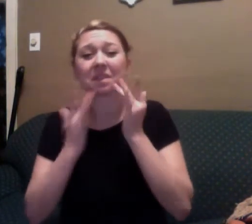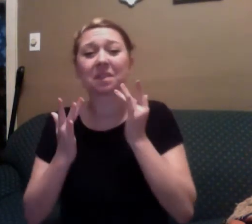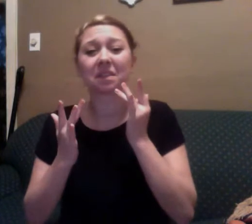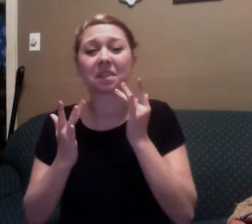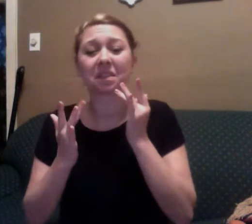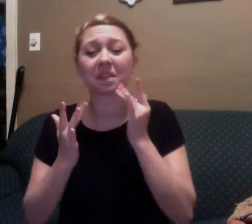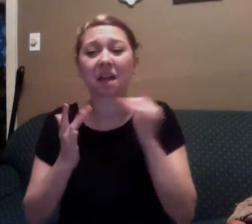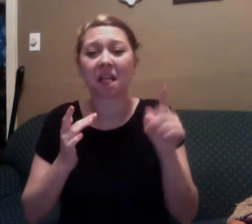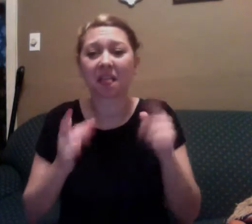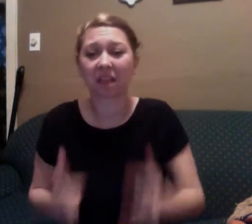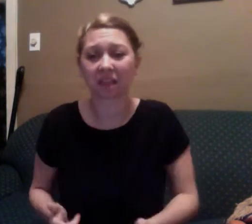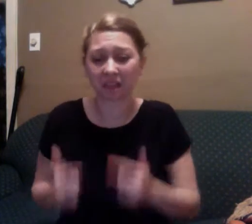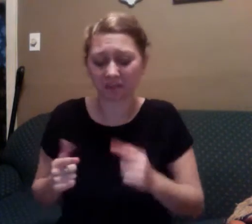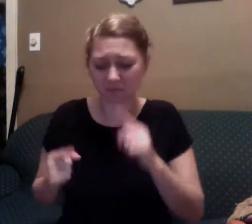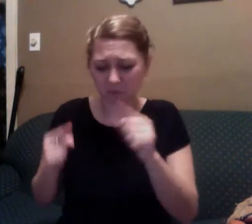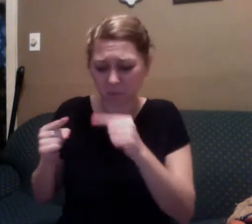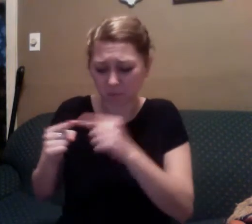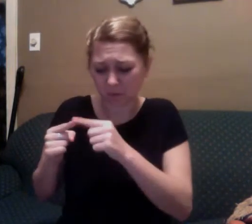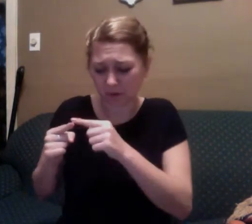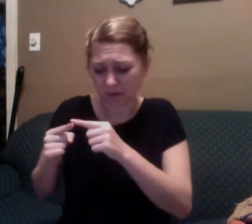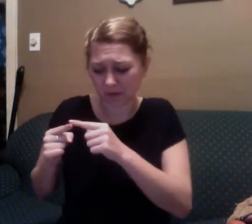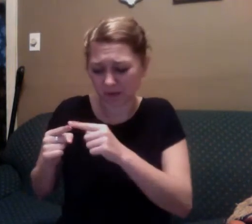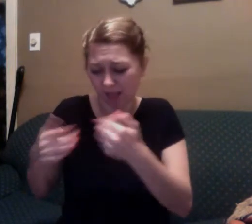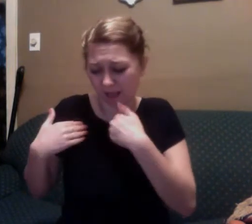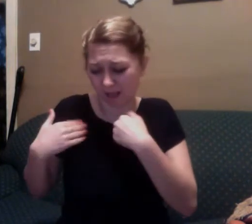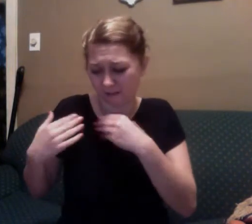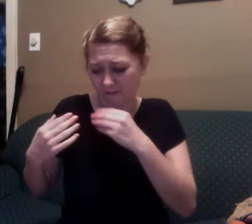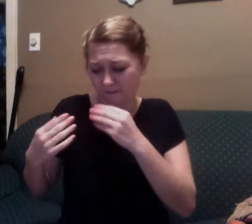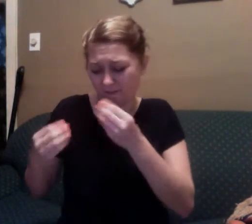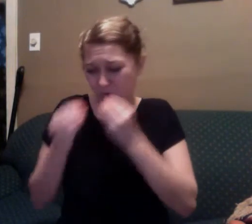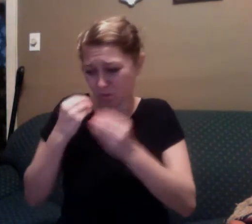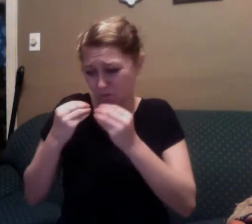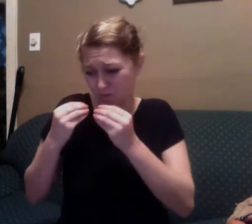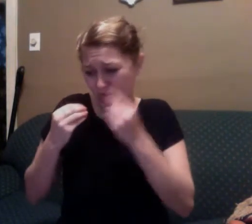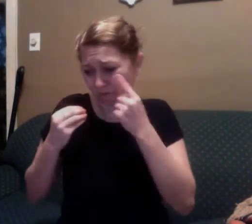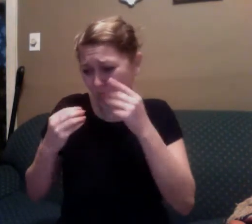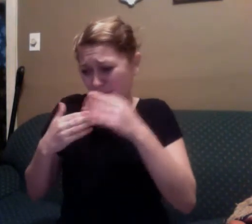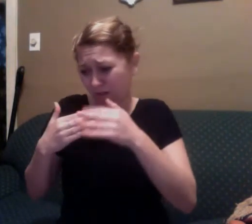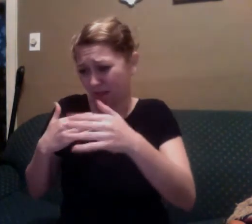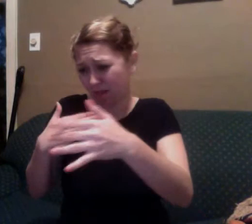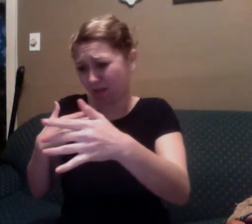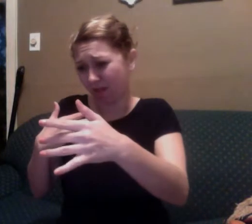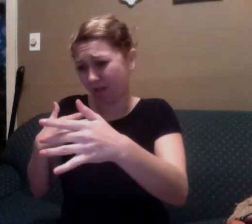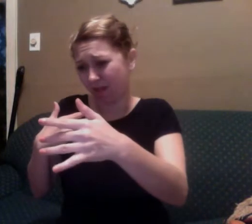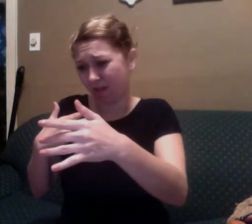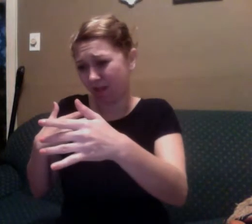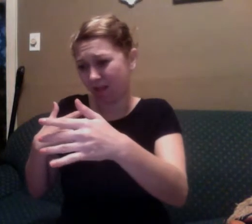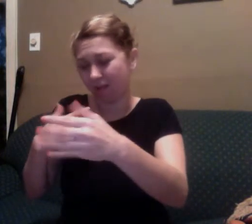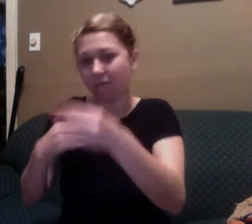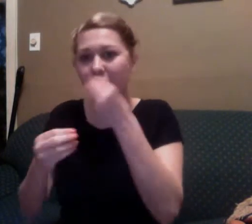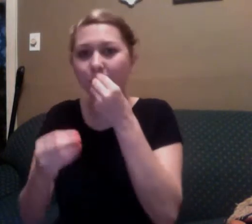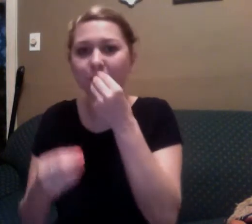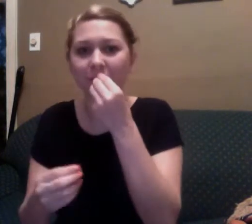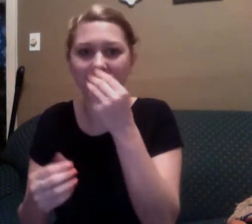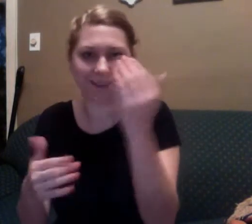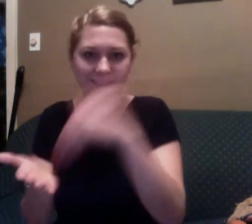food was available would have protected them against the next shortage. Over the course of human history, starvation has been